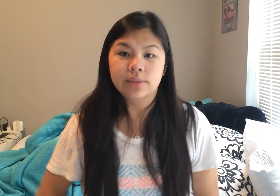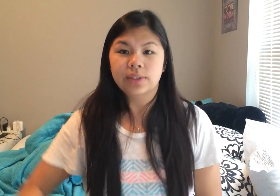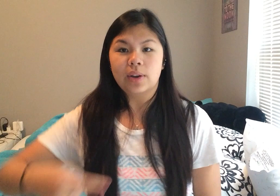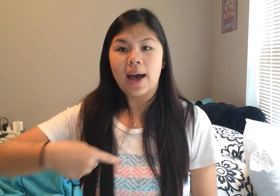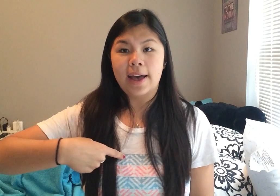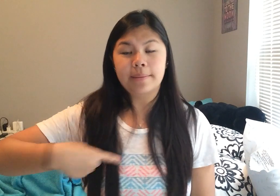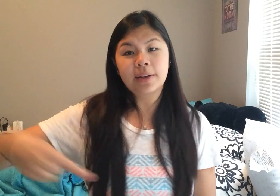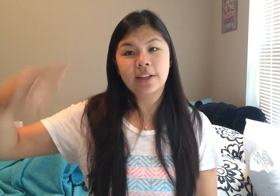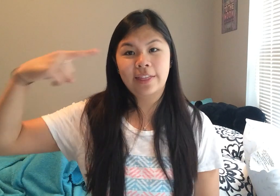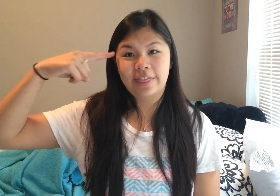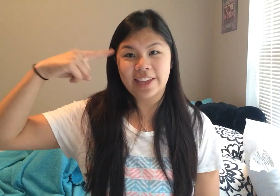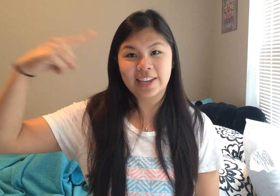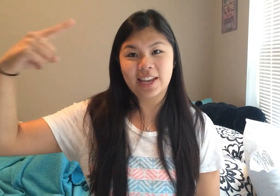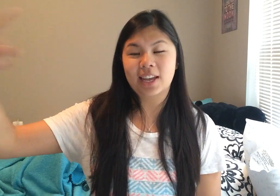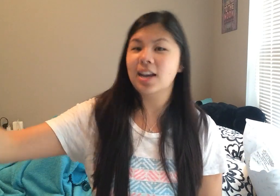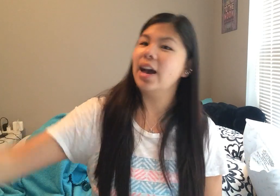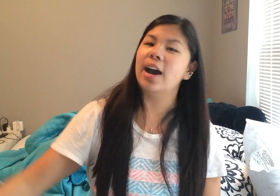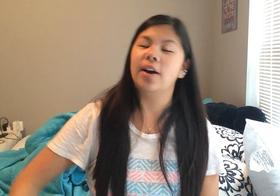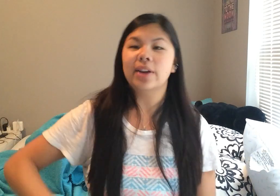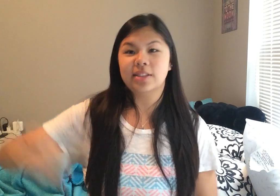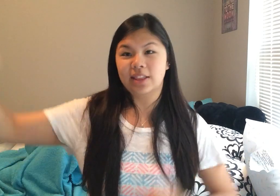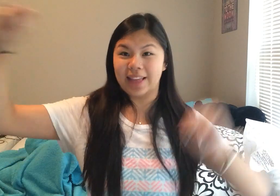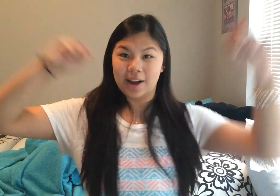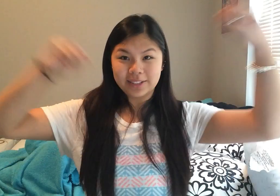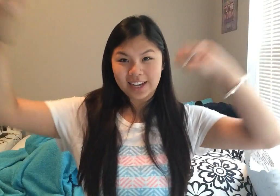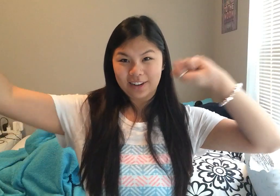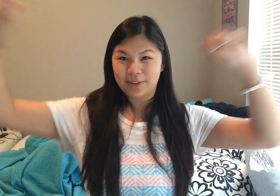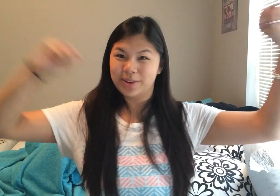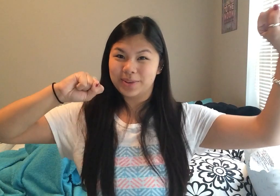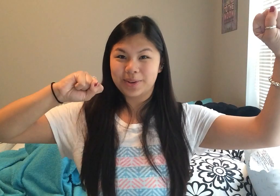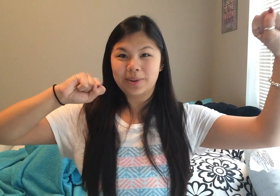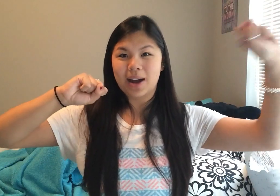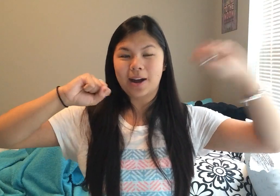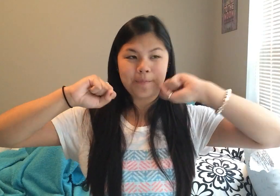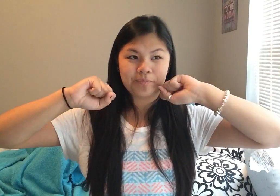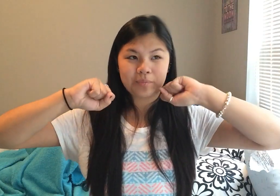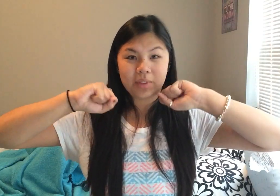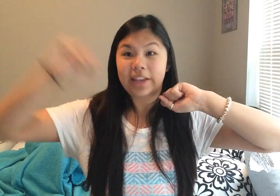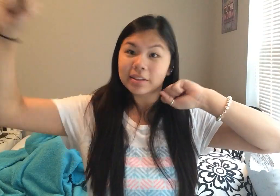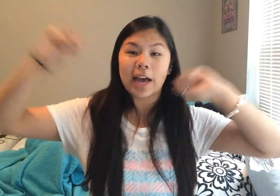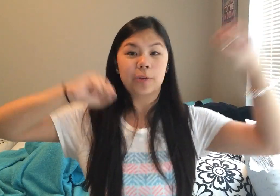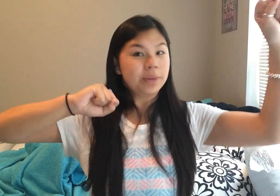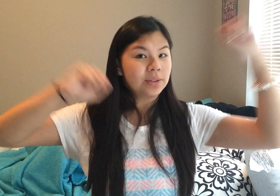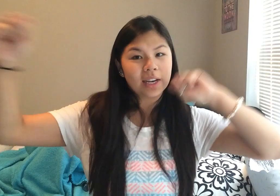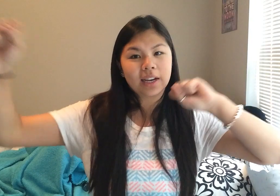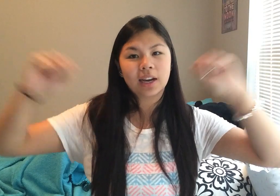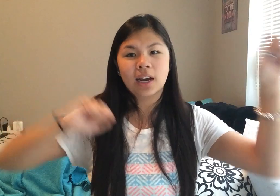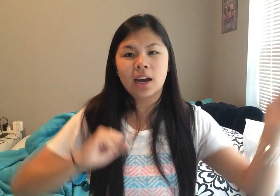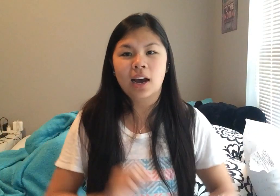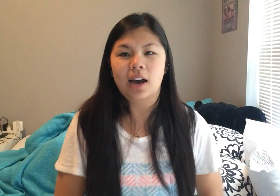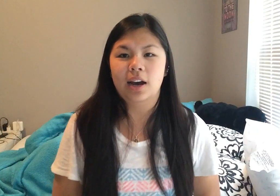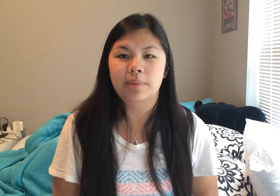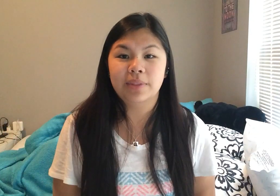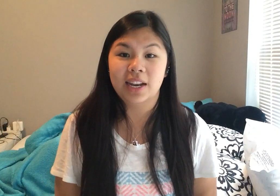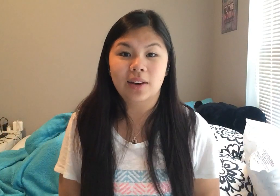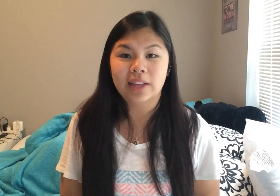So I'm thinking out, and then loud is kind of where you do like loud music. Thinking out